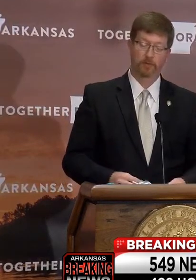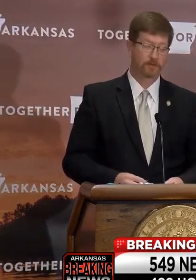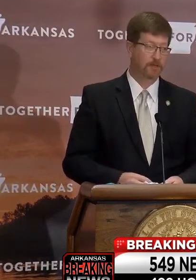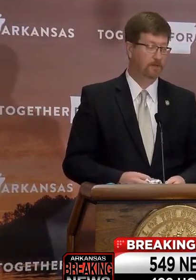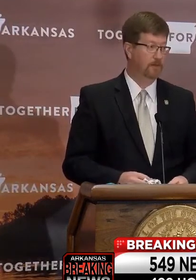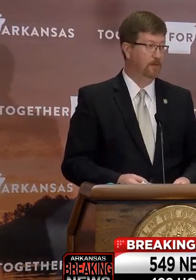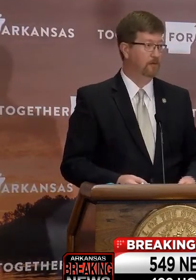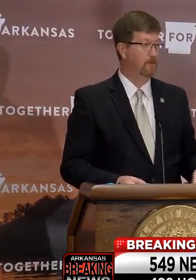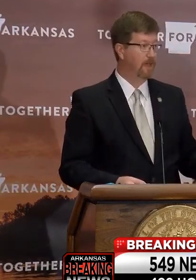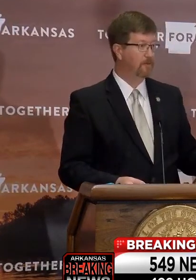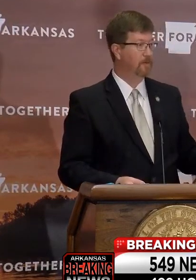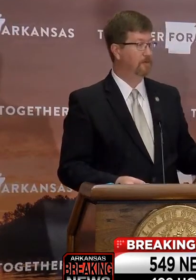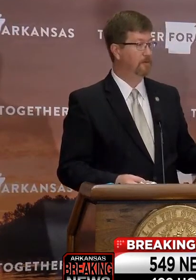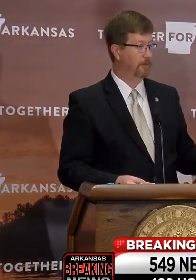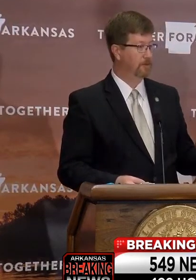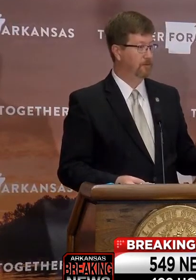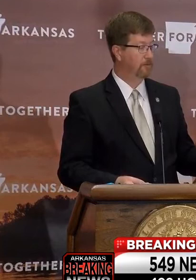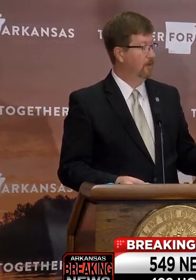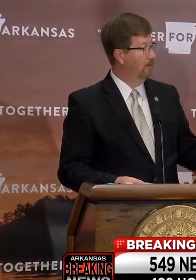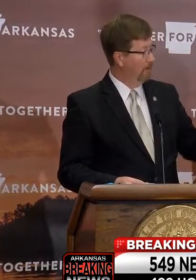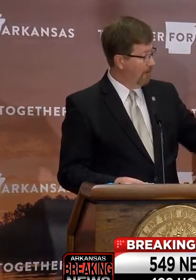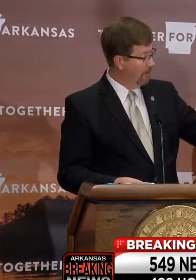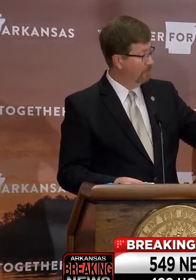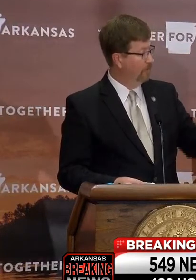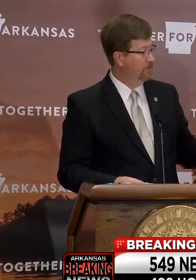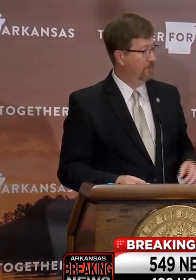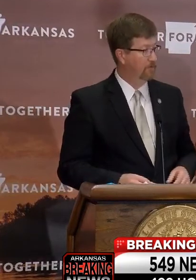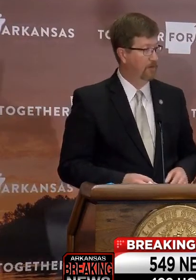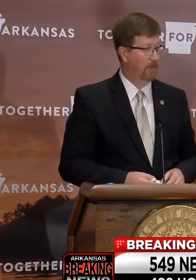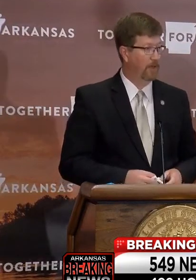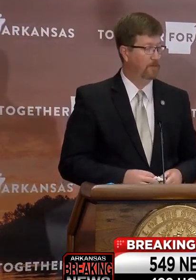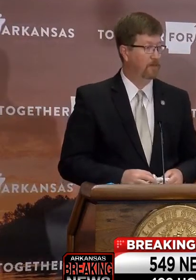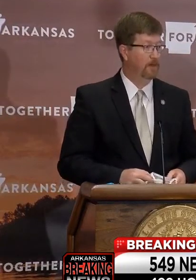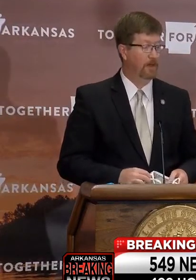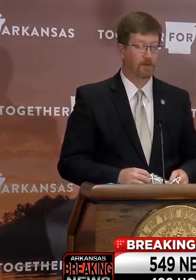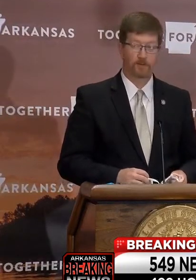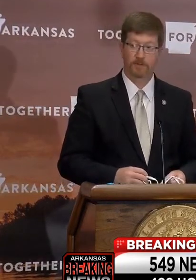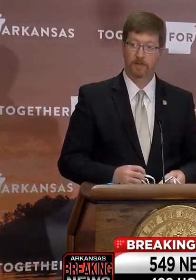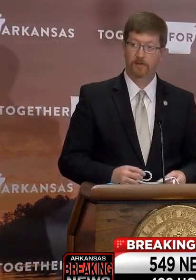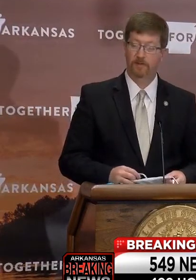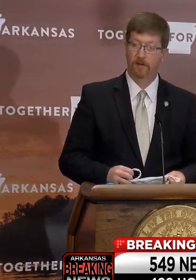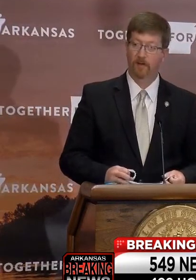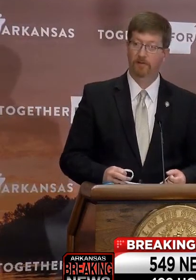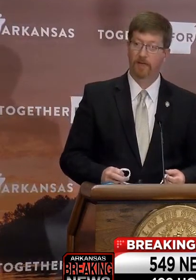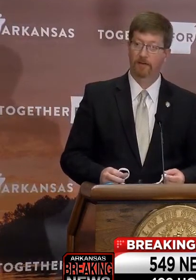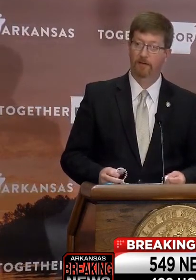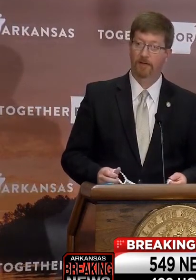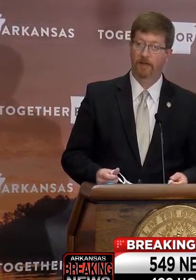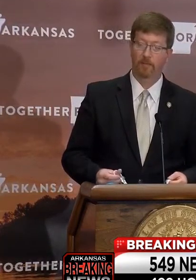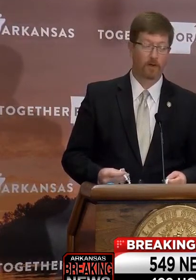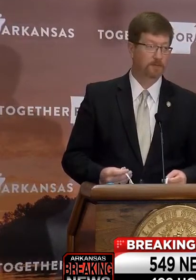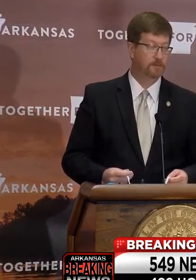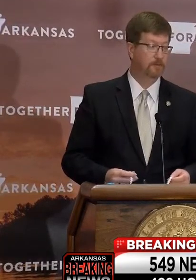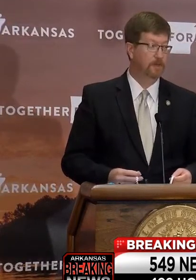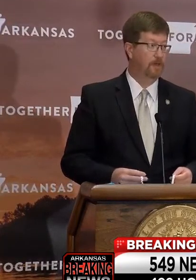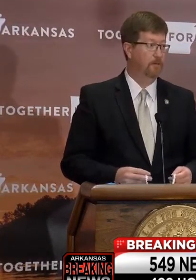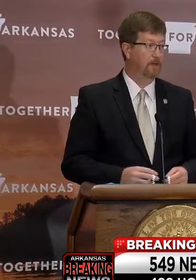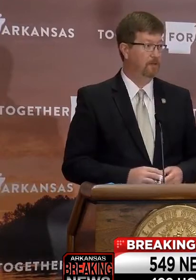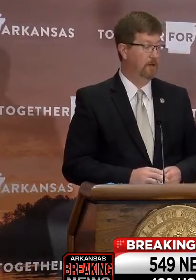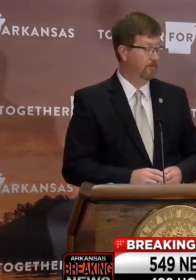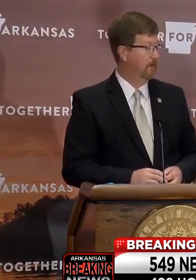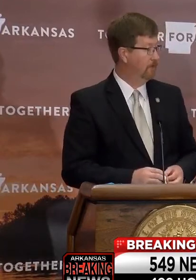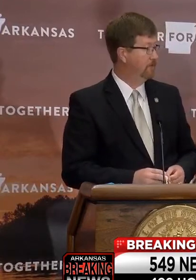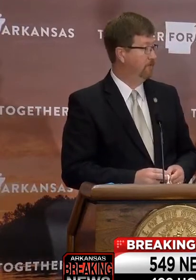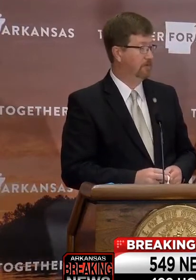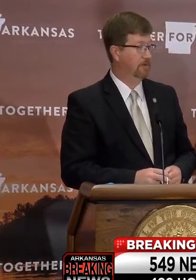leaders and superintendents to make these decisions on how to adjust their plans, how to adjust their on-site learning operations, and